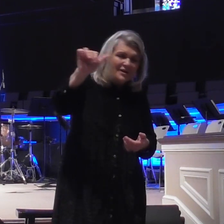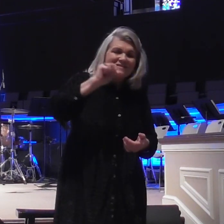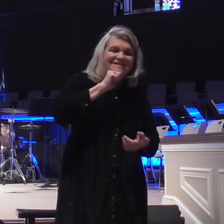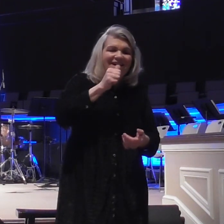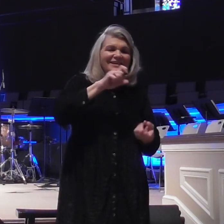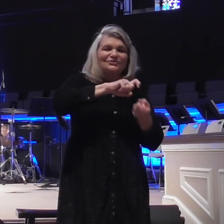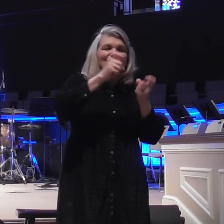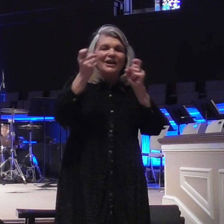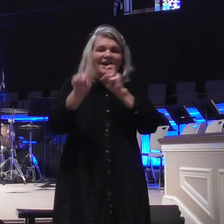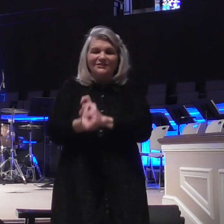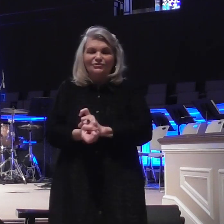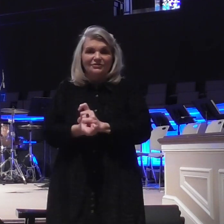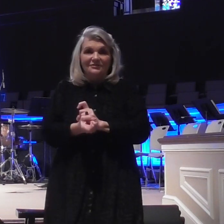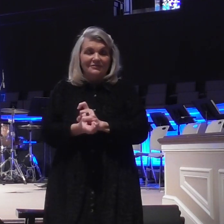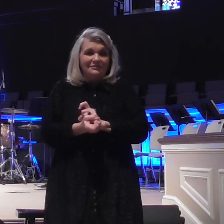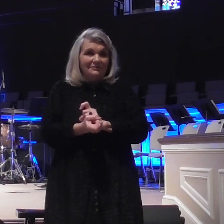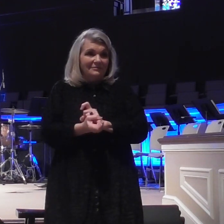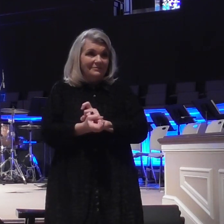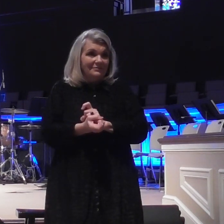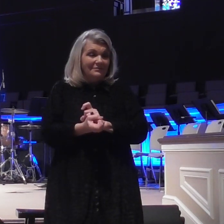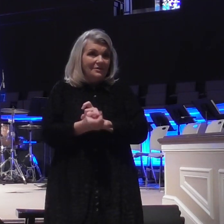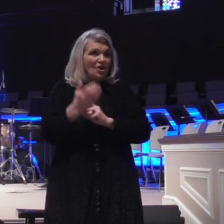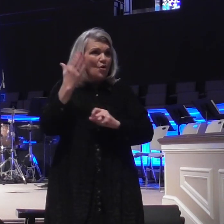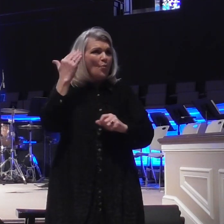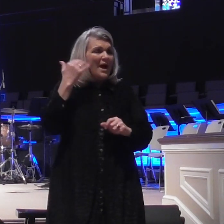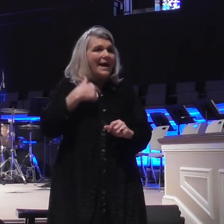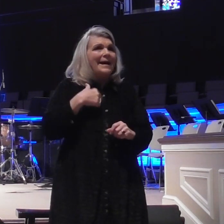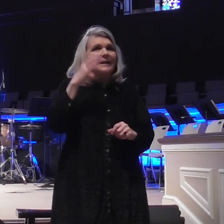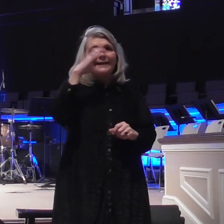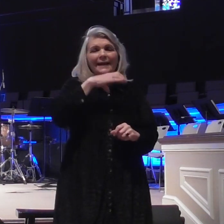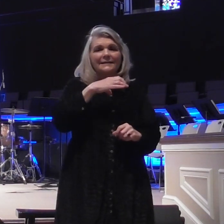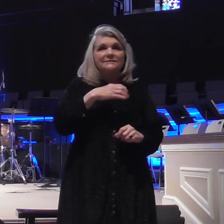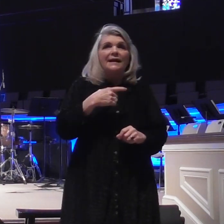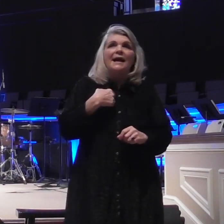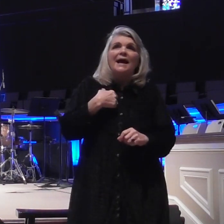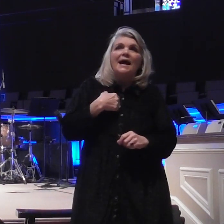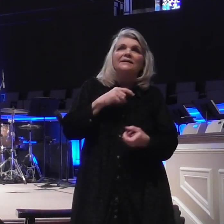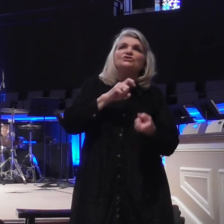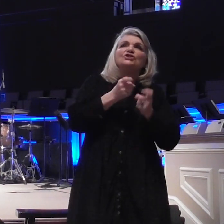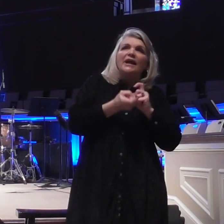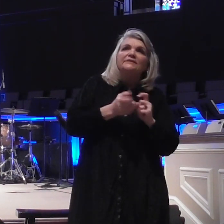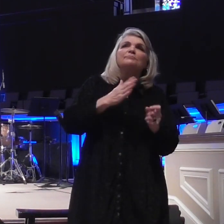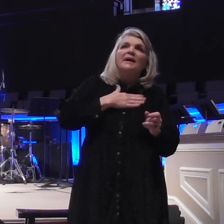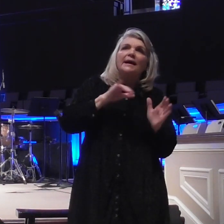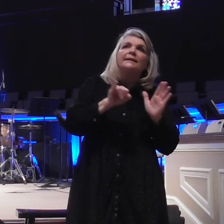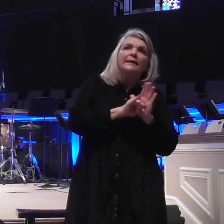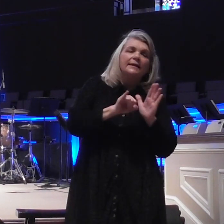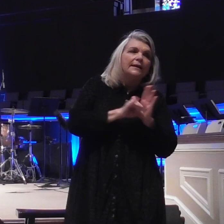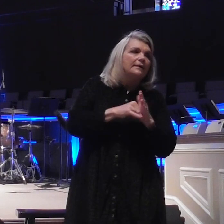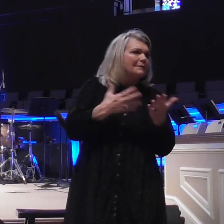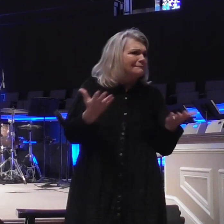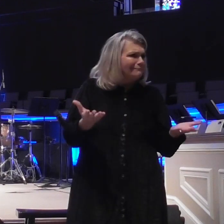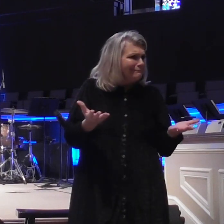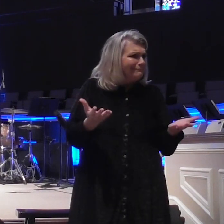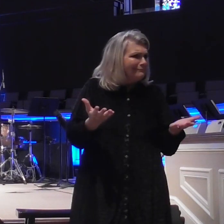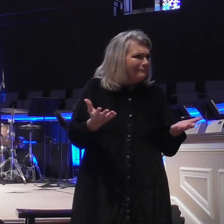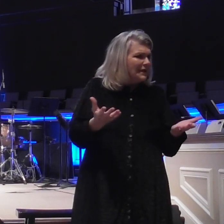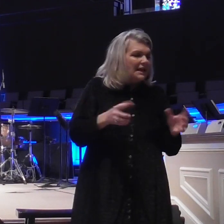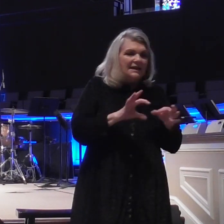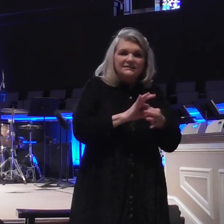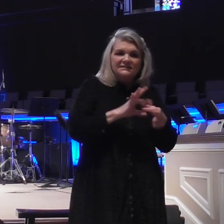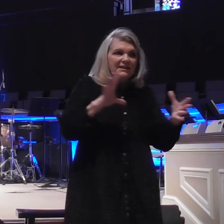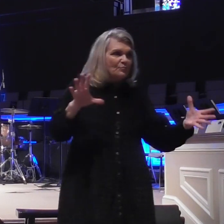it be assumed that I can change my identity to separate it from